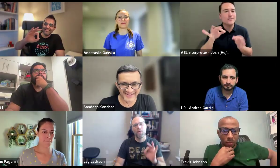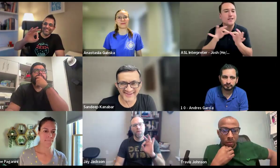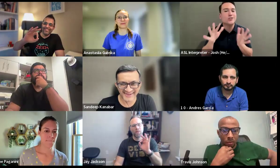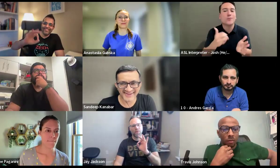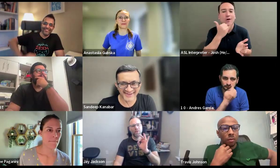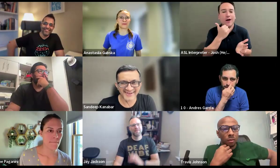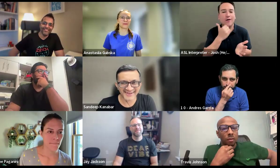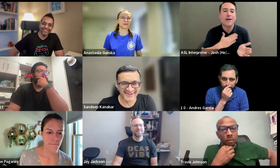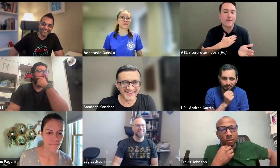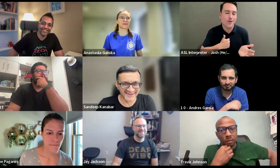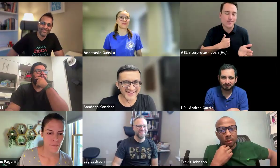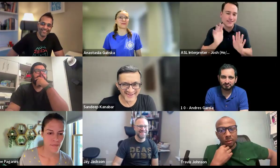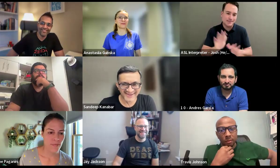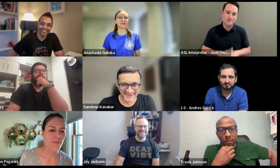Yeah, that was an interpreter error. My apologies.